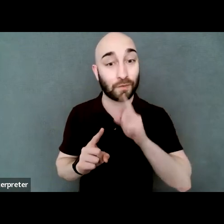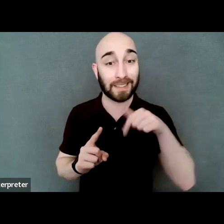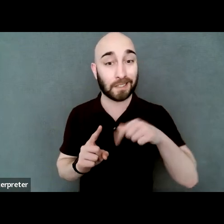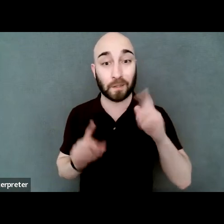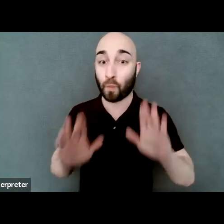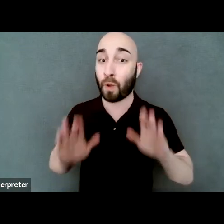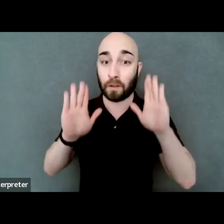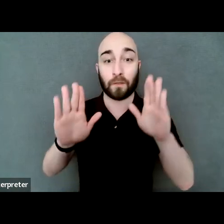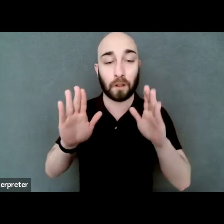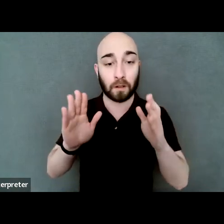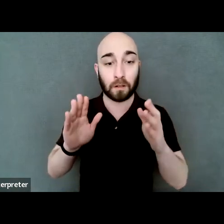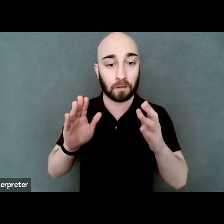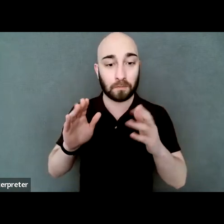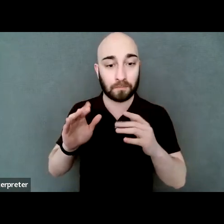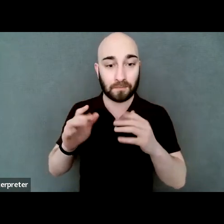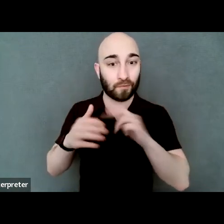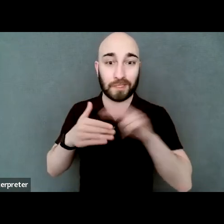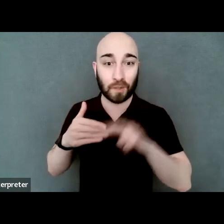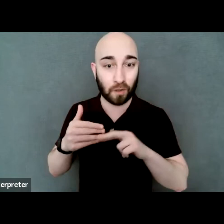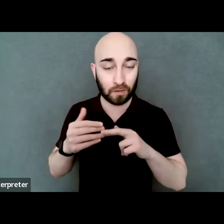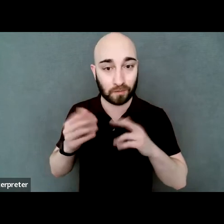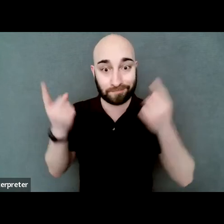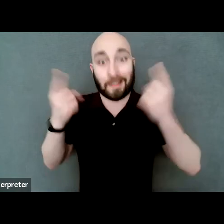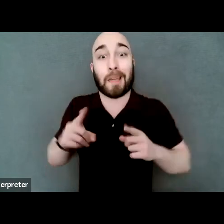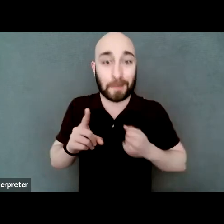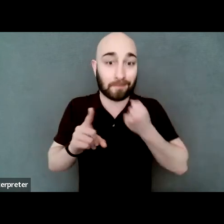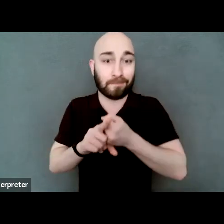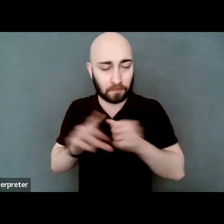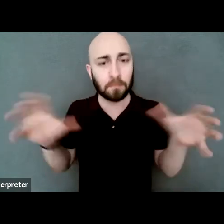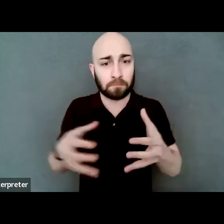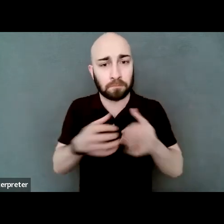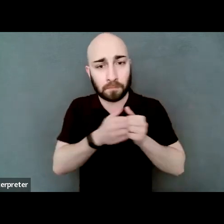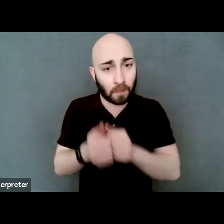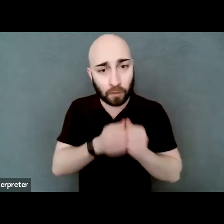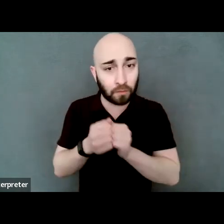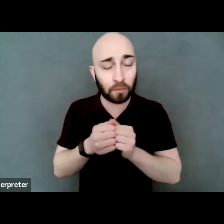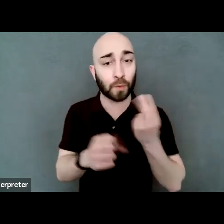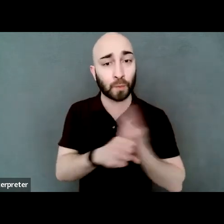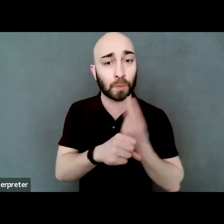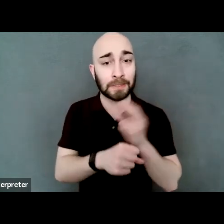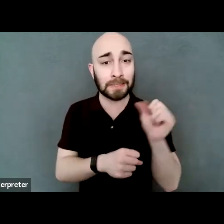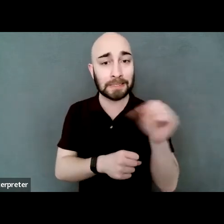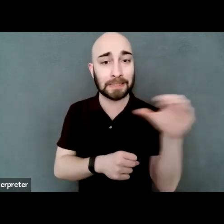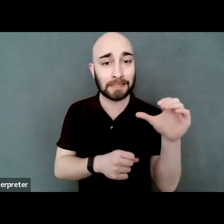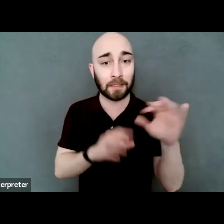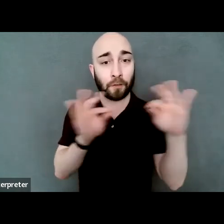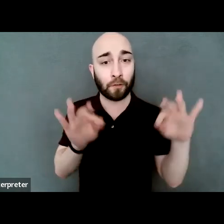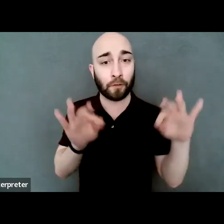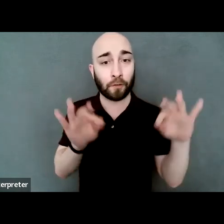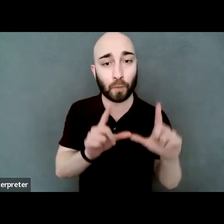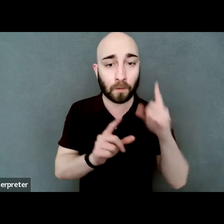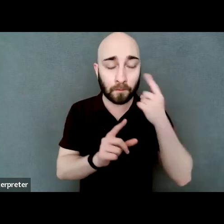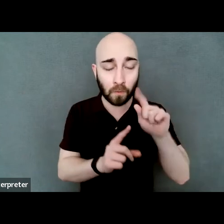wonderful unintended consequence of coming together and using the Seattle Central's framework for